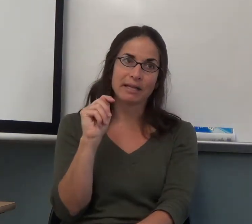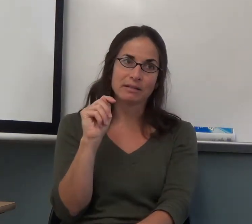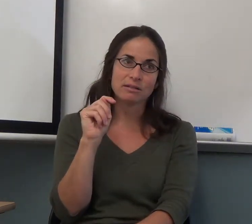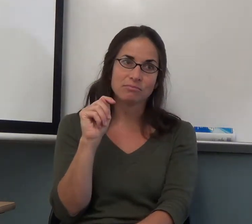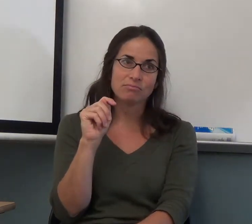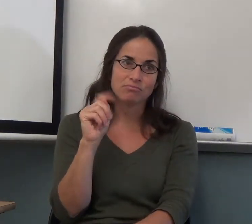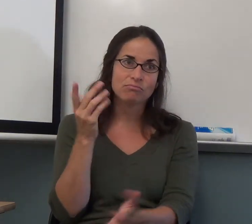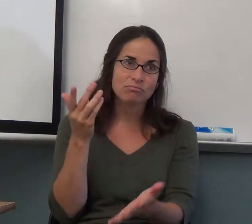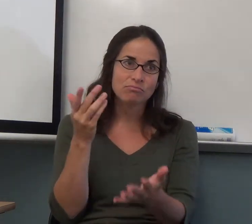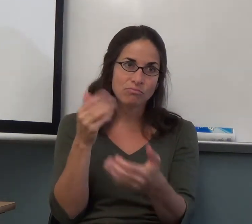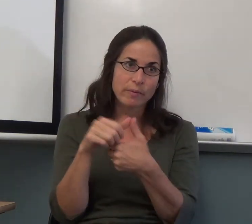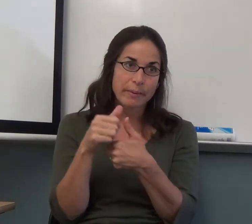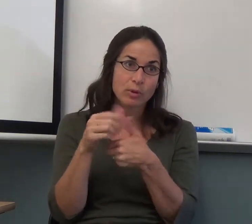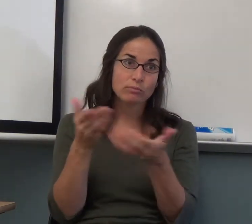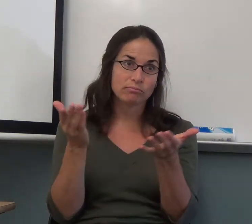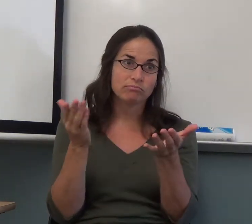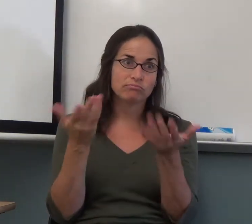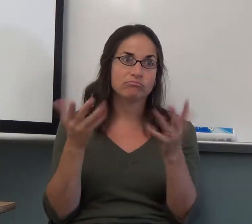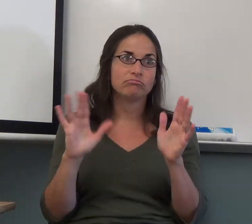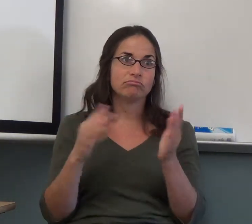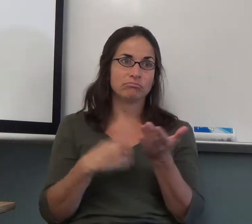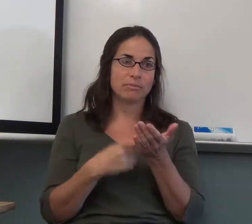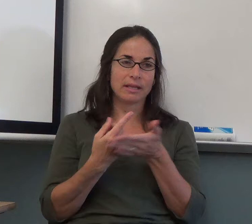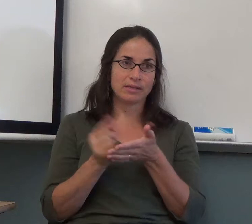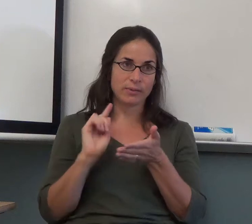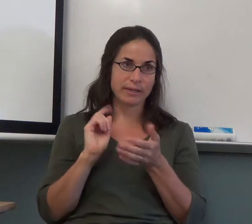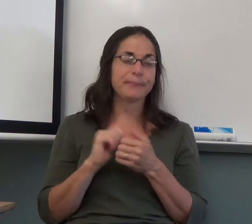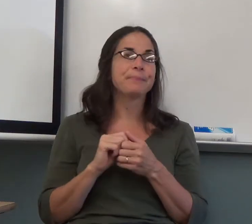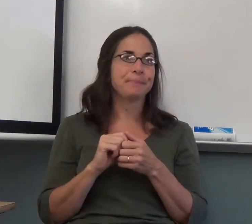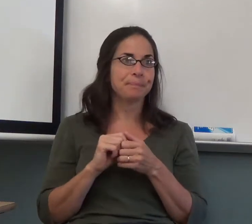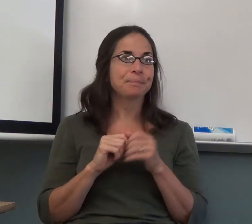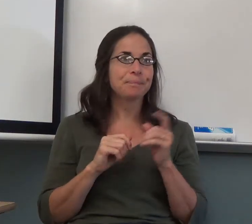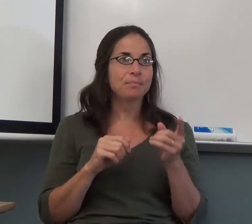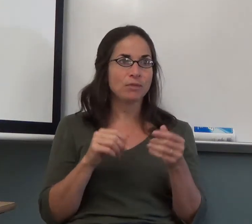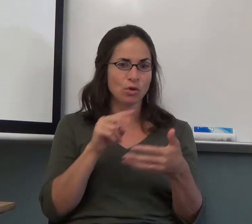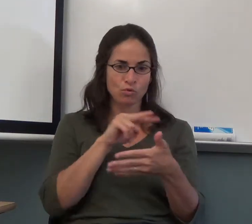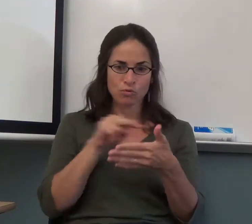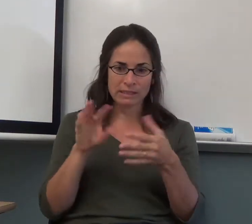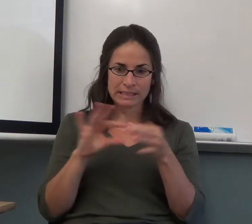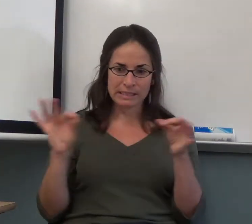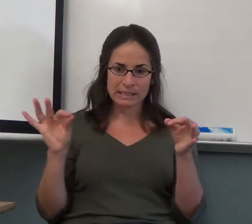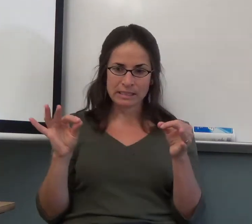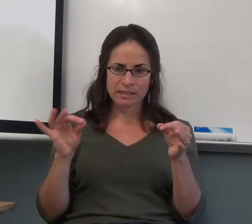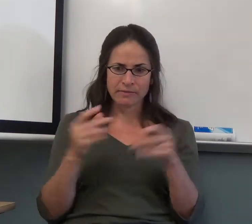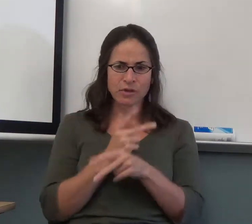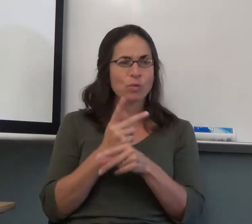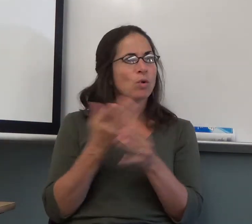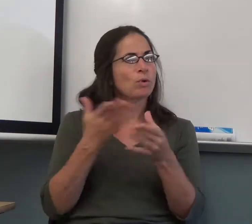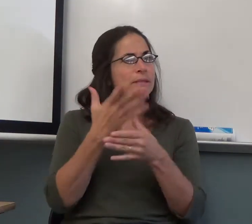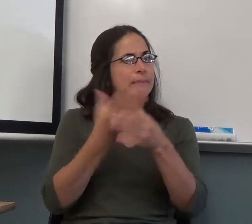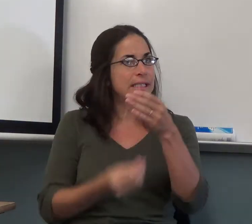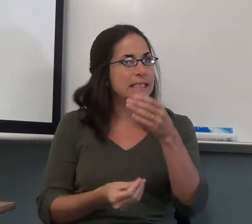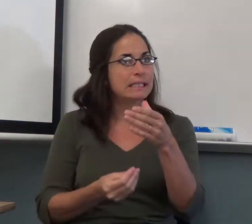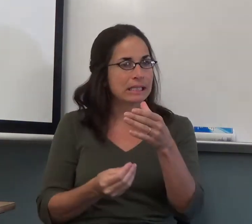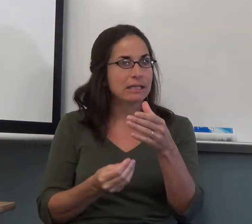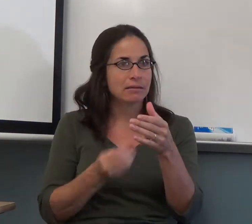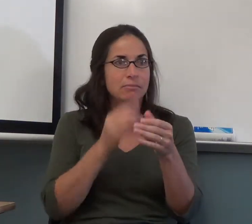week. Correcto. Okay. We have to find what's missing in order to make sure that we don't have a sentence